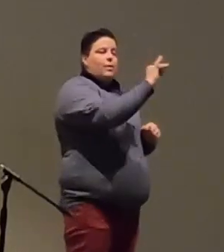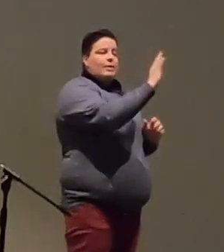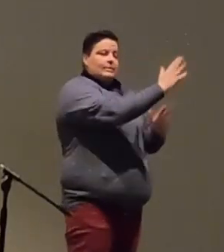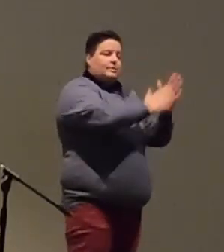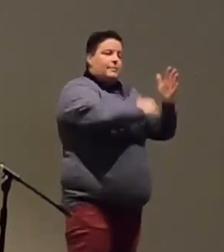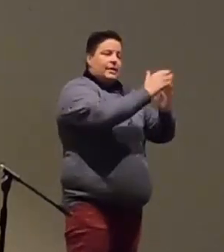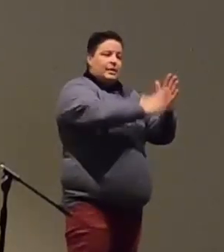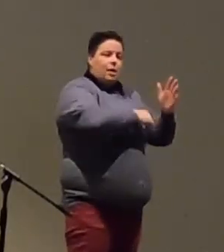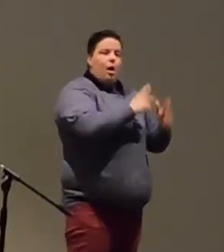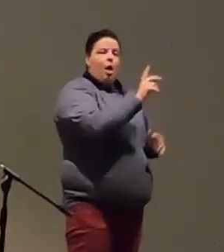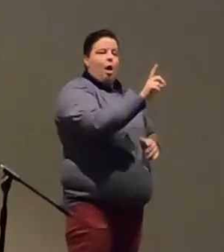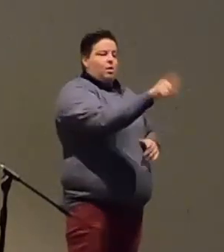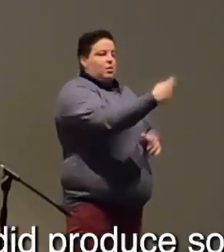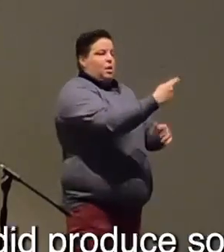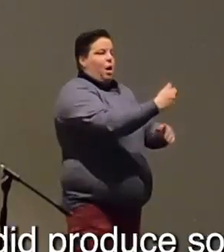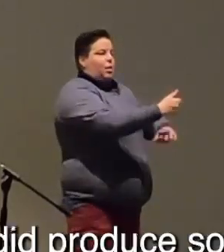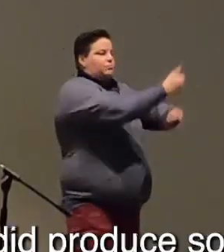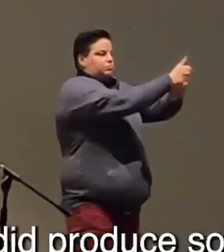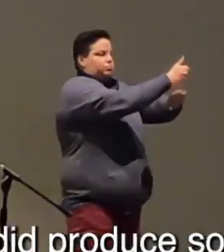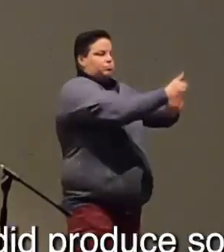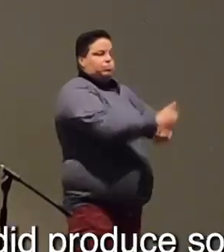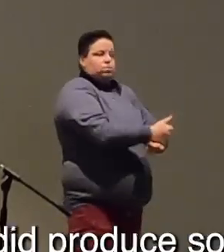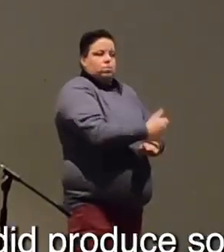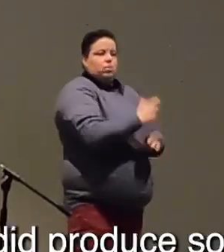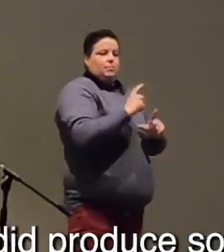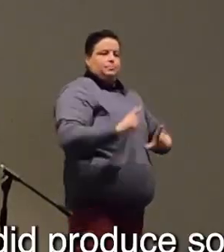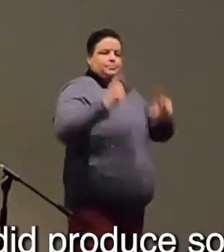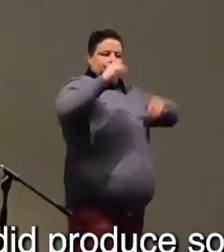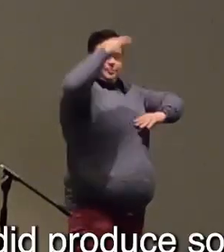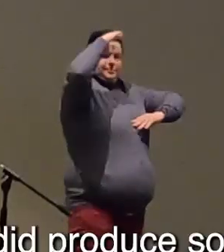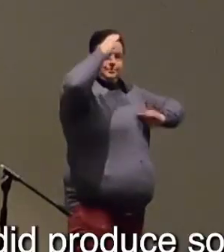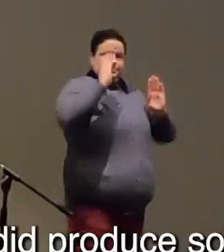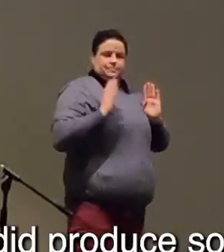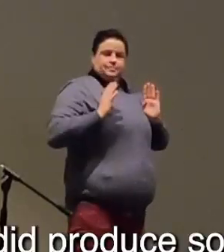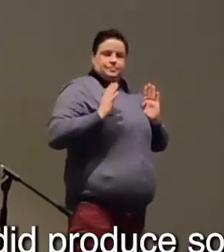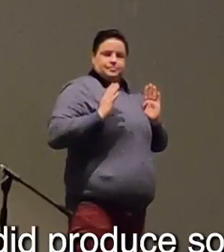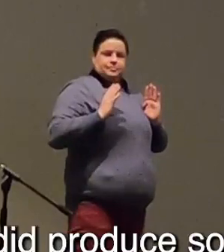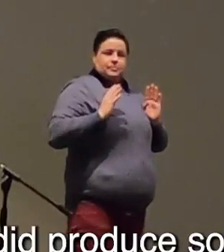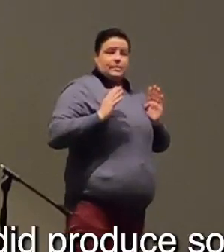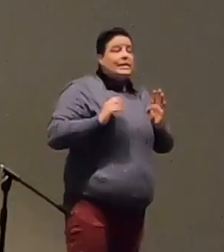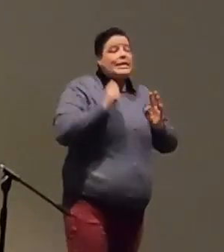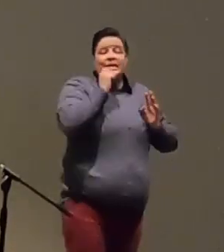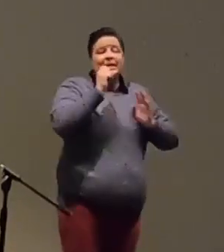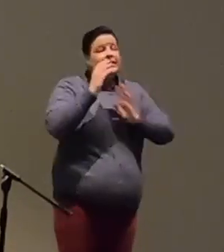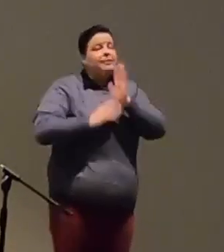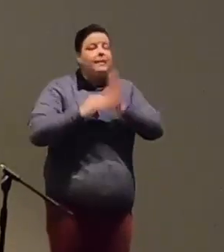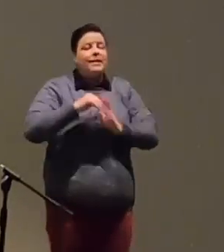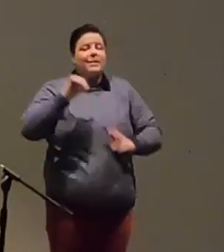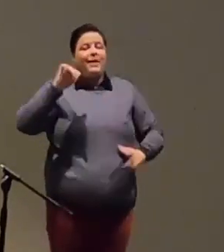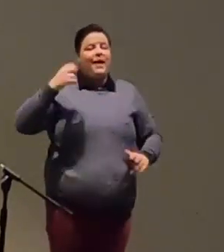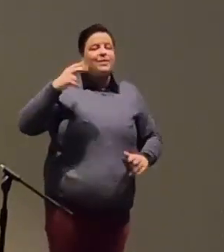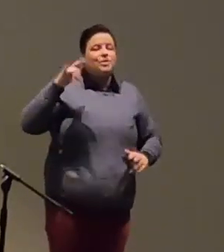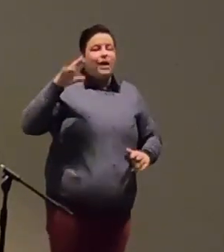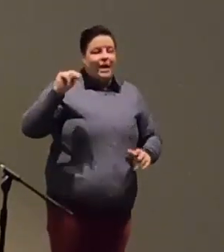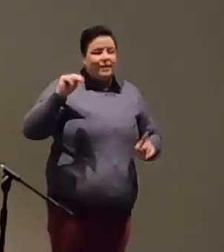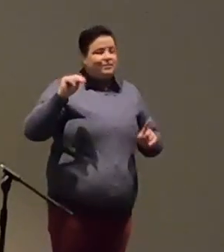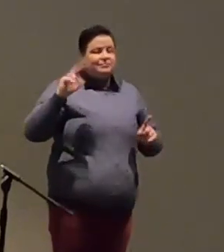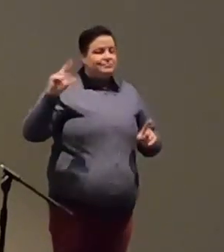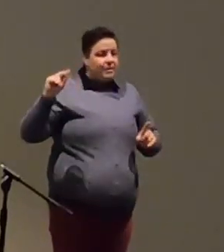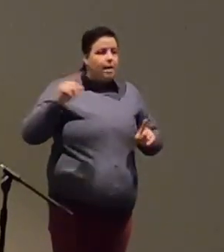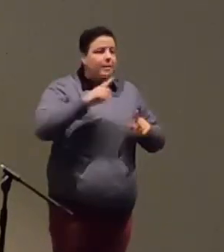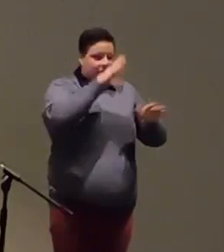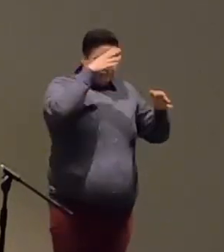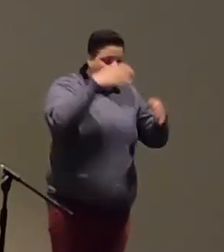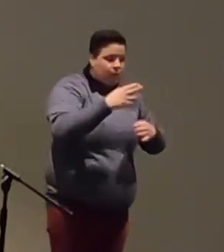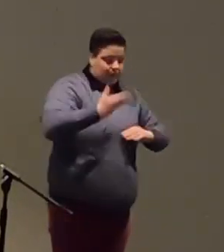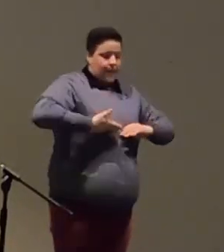actually singular portraits. He did produce some typical ashcan street scenes, but he really focused on portraiture and what